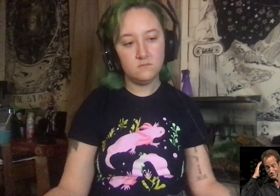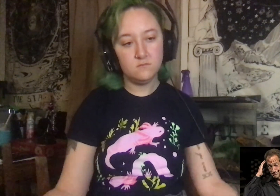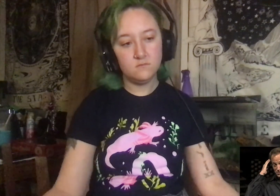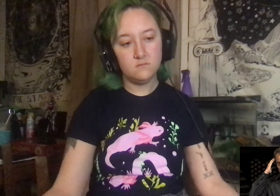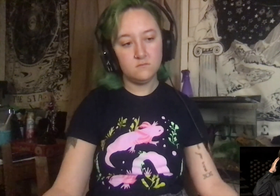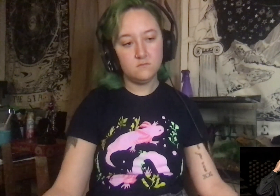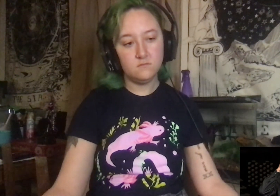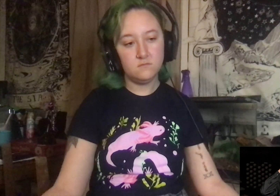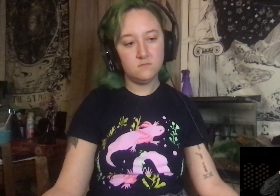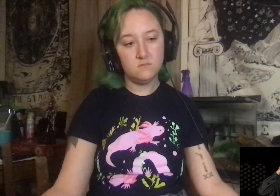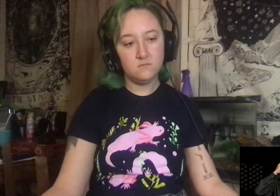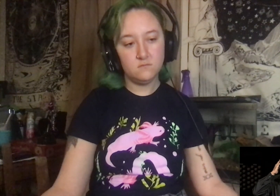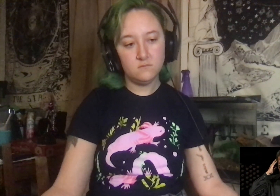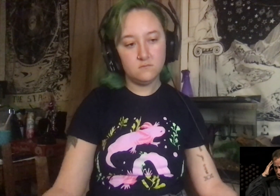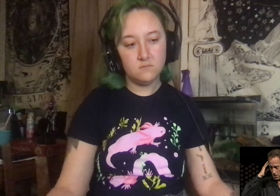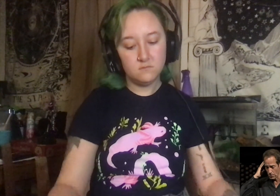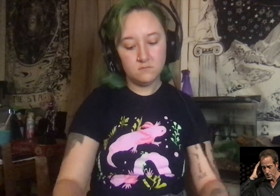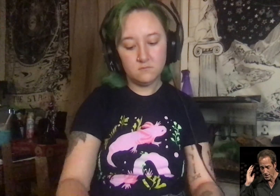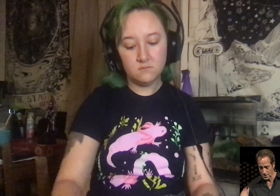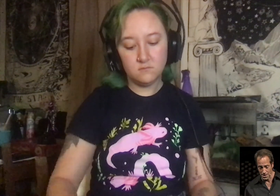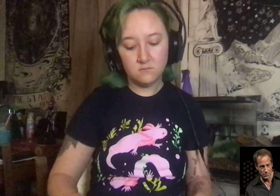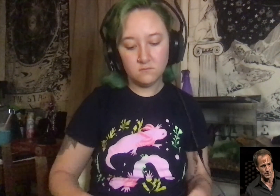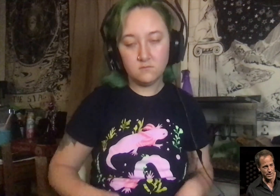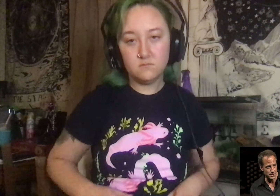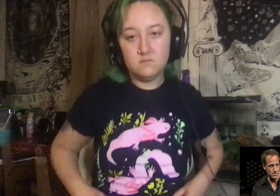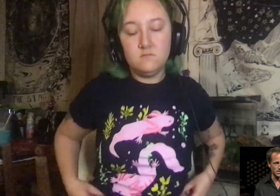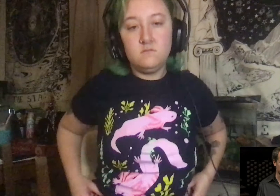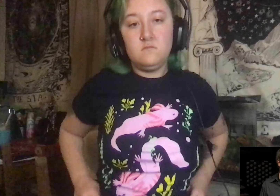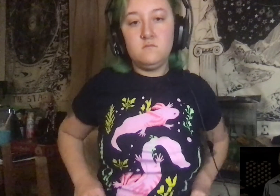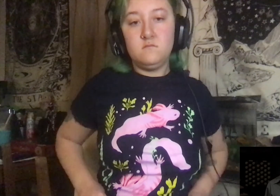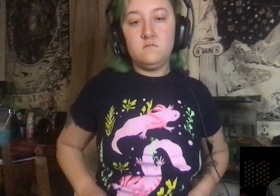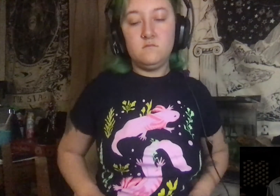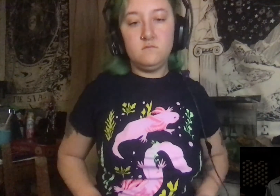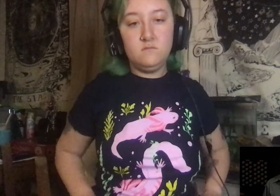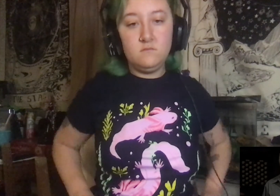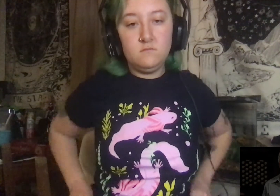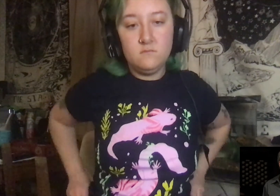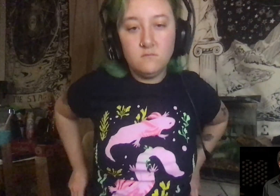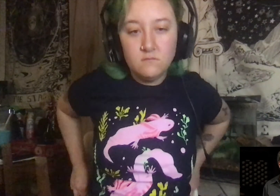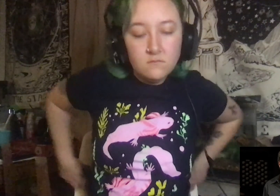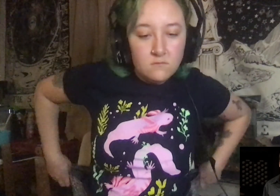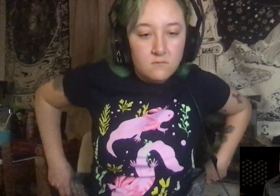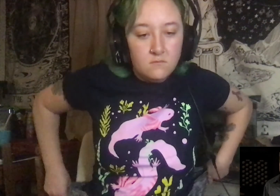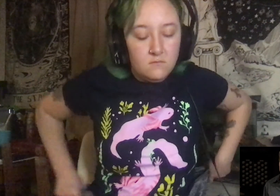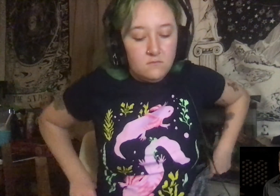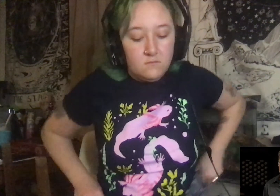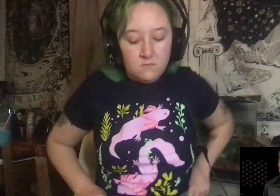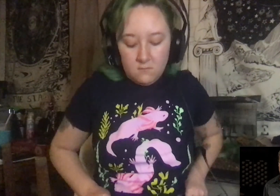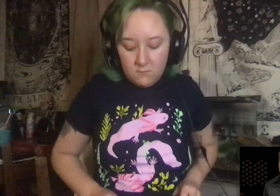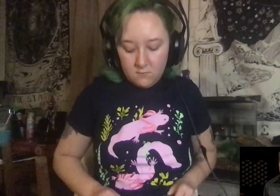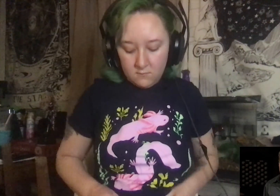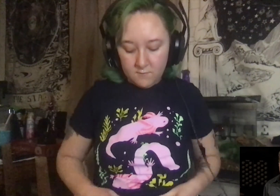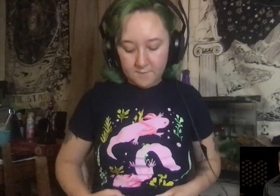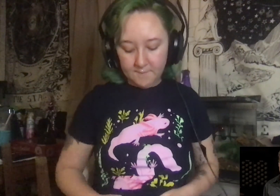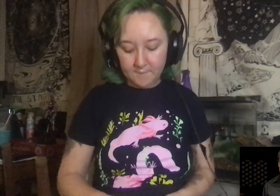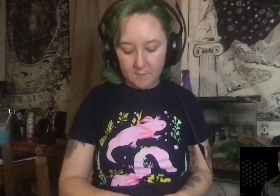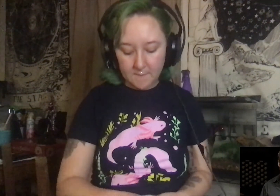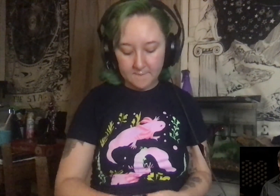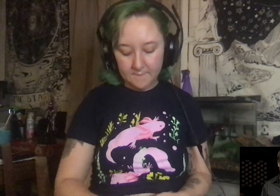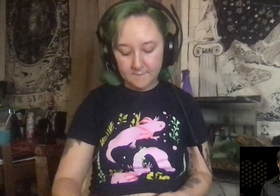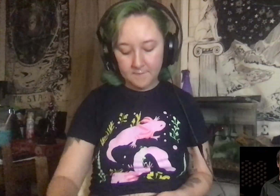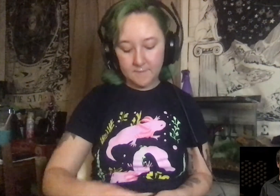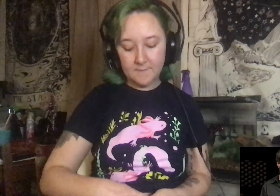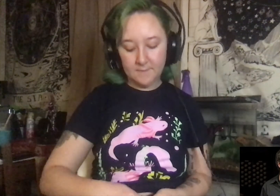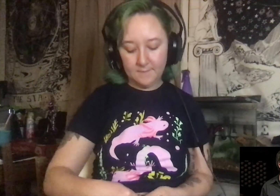realized, probably too late in this game, I hope not, because I don't know if I can do 200 more of these things, but we're going to do as many as we can. And to me, the